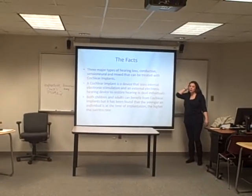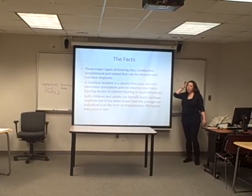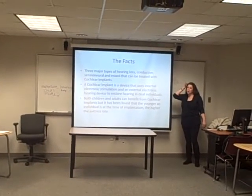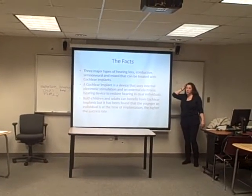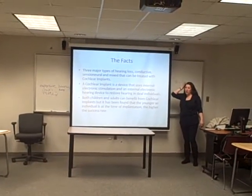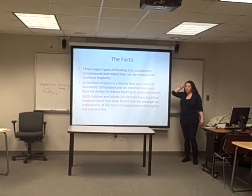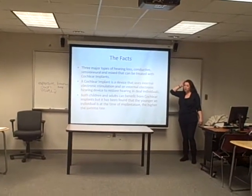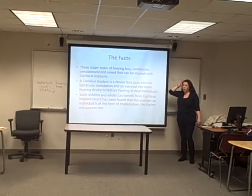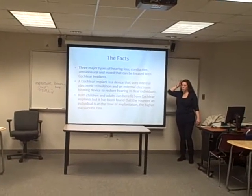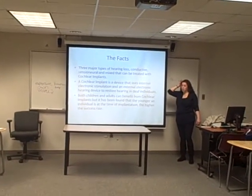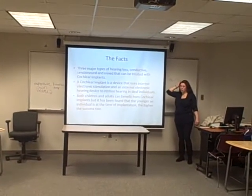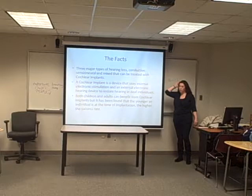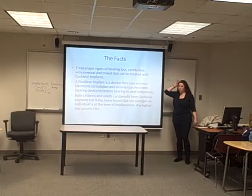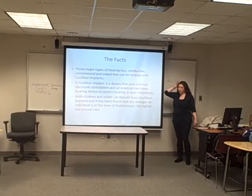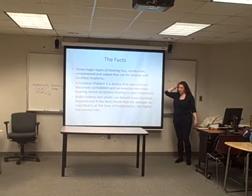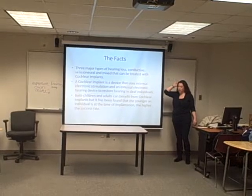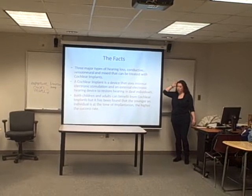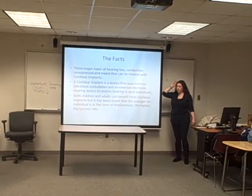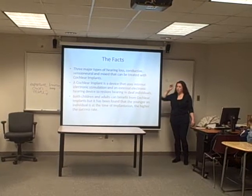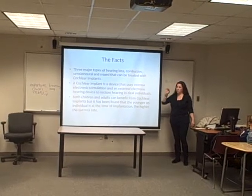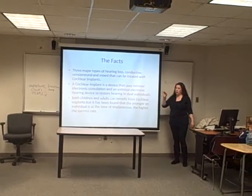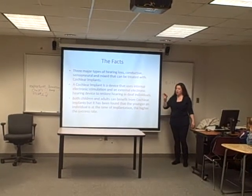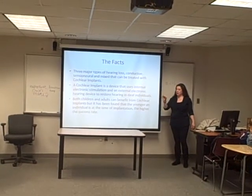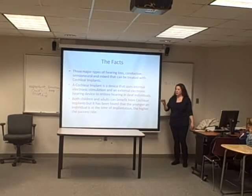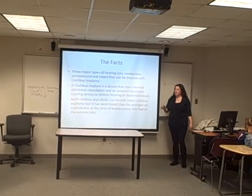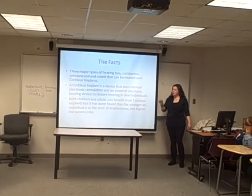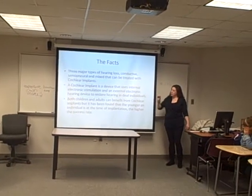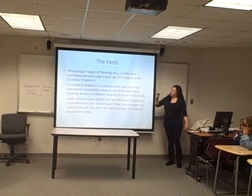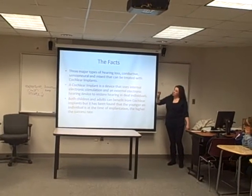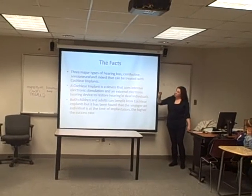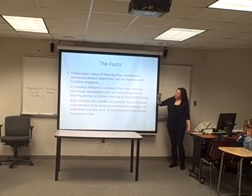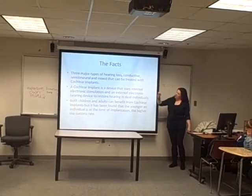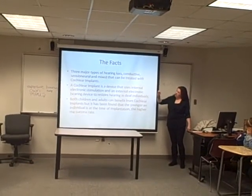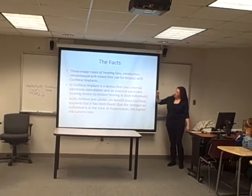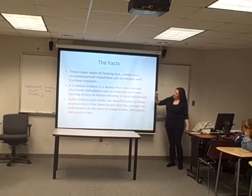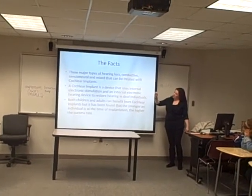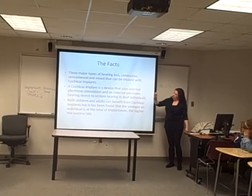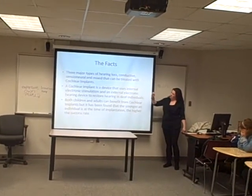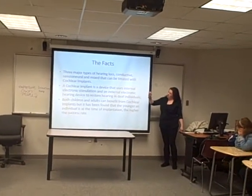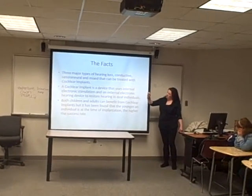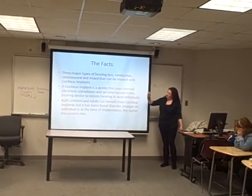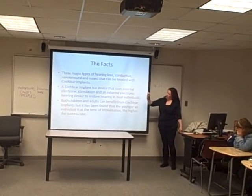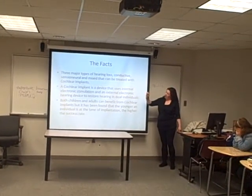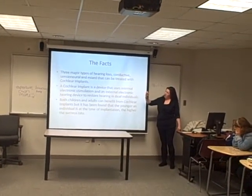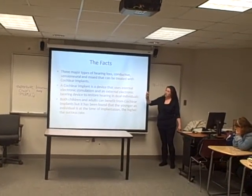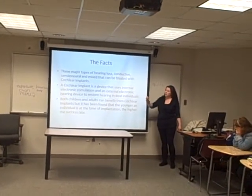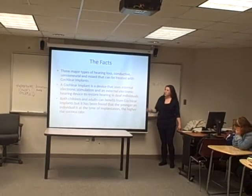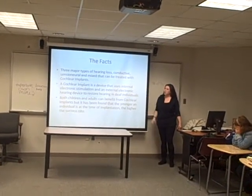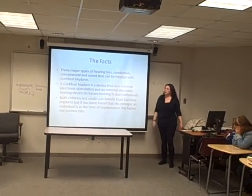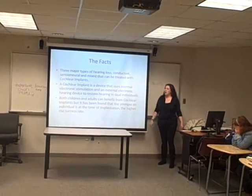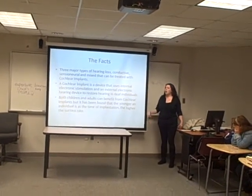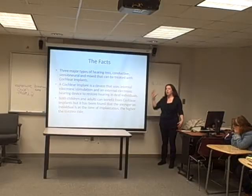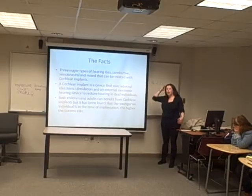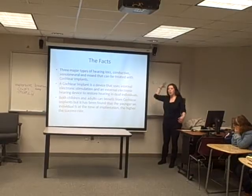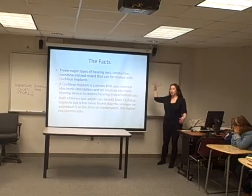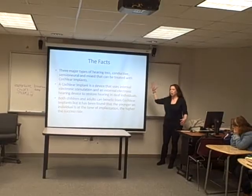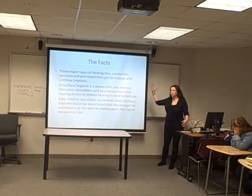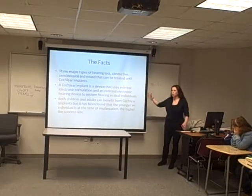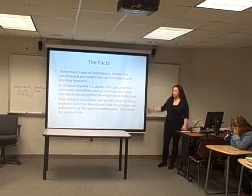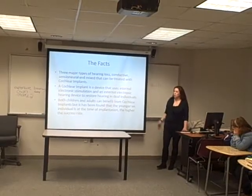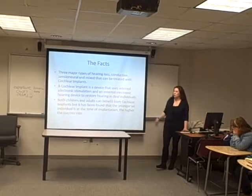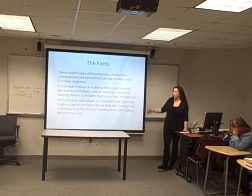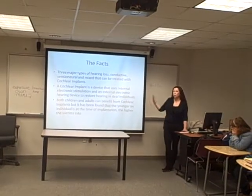do feel it. You can feel a little bump on her head where the magnet is, but the magnet inside is probably about that thick, so it's not like